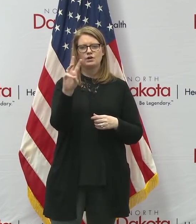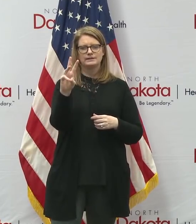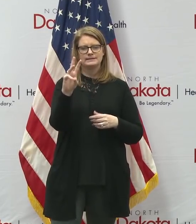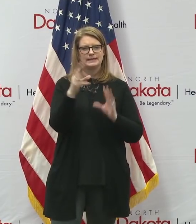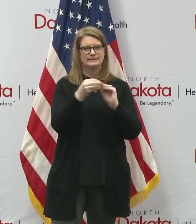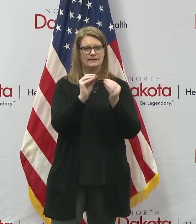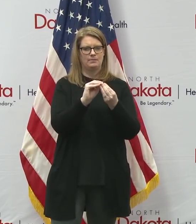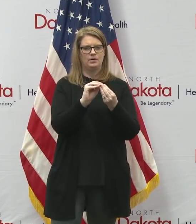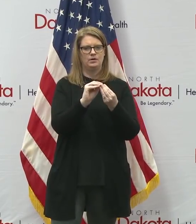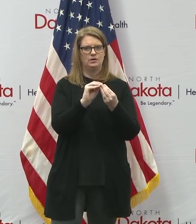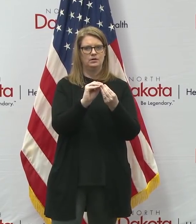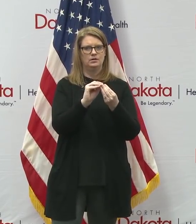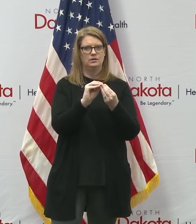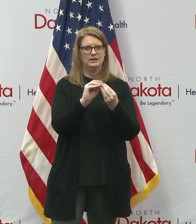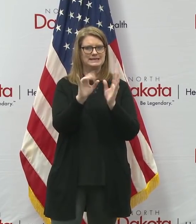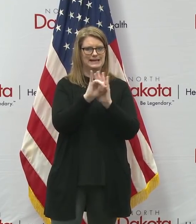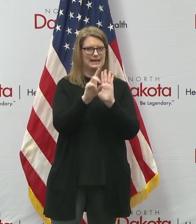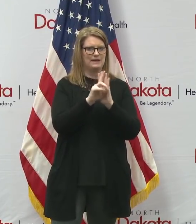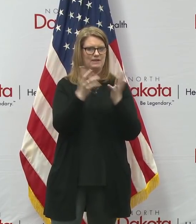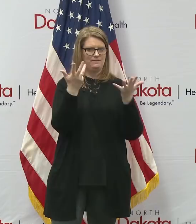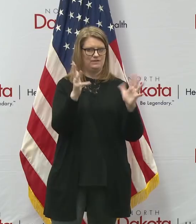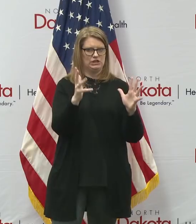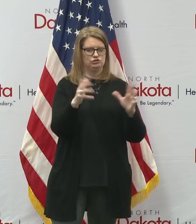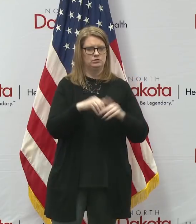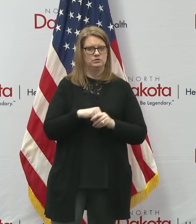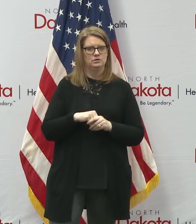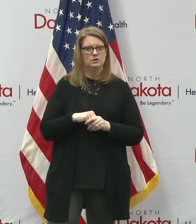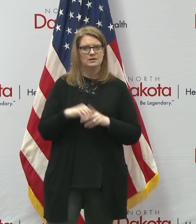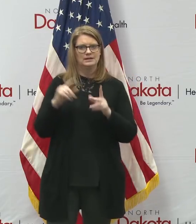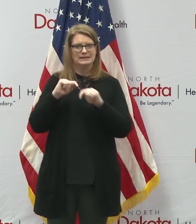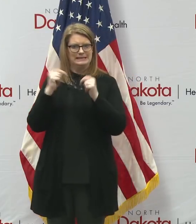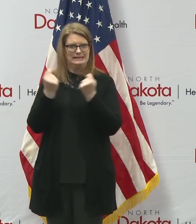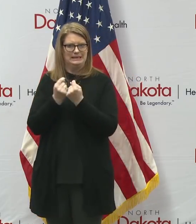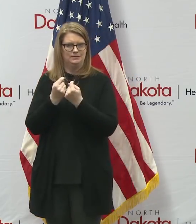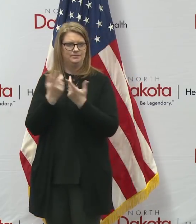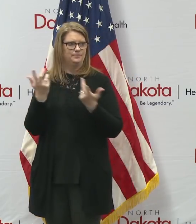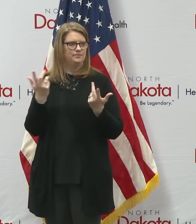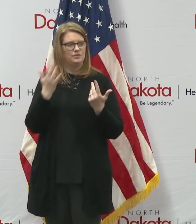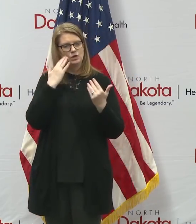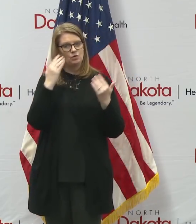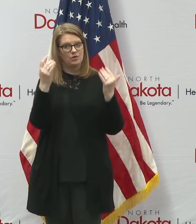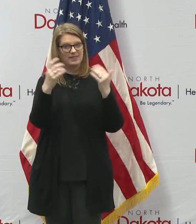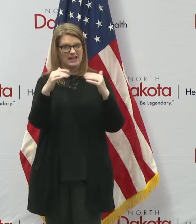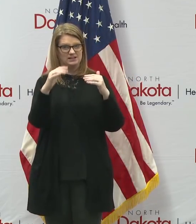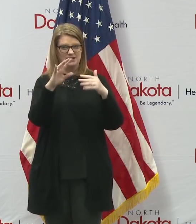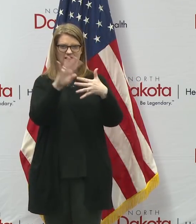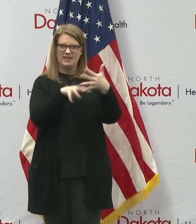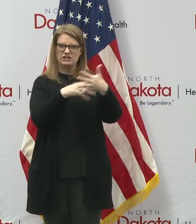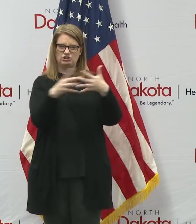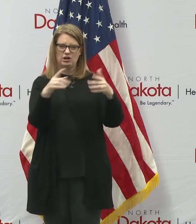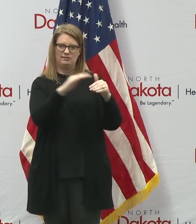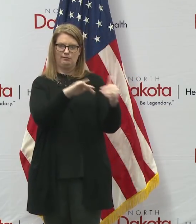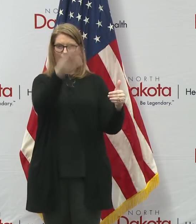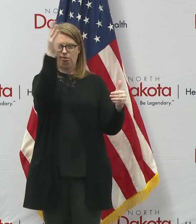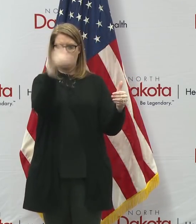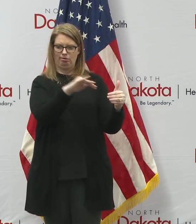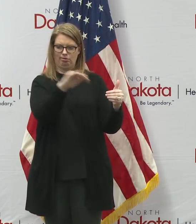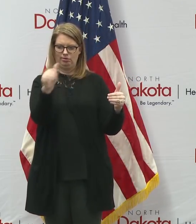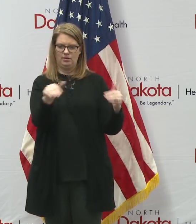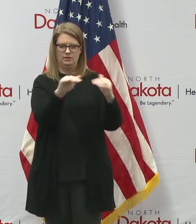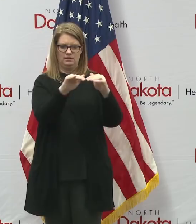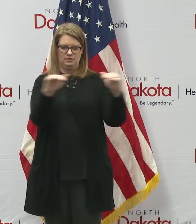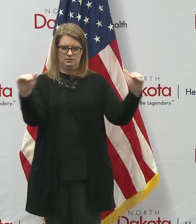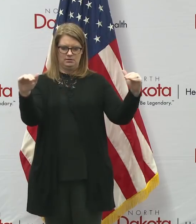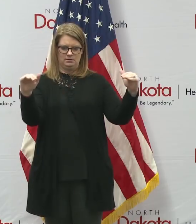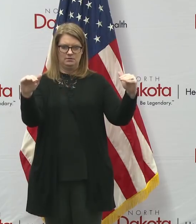using, that's identified. The team that we're working on, we're trying, just like we have that line on the chart, trying to raise hospital capacity up, we're trying to